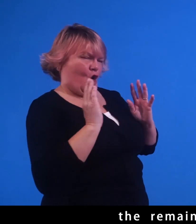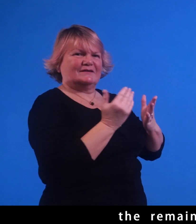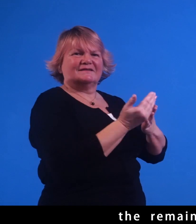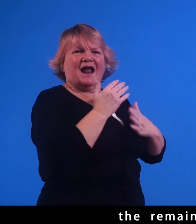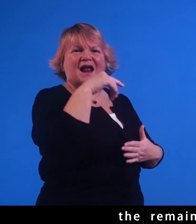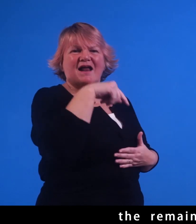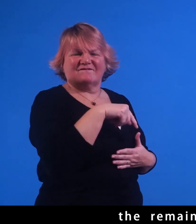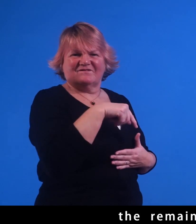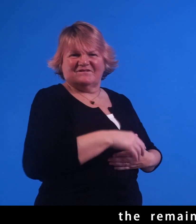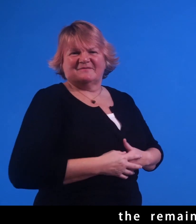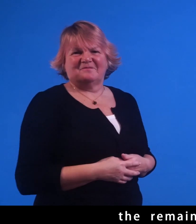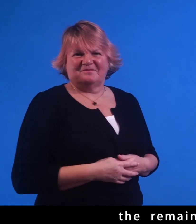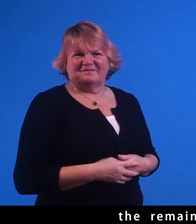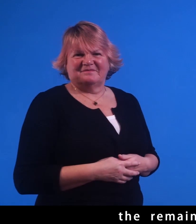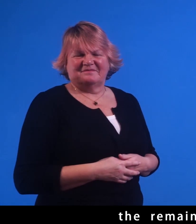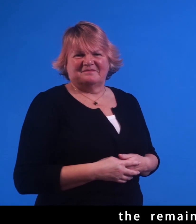was located behind several walls.